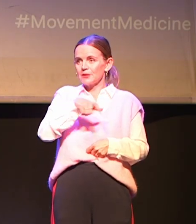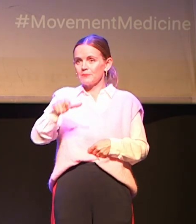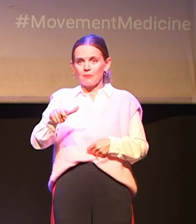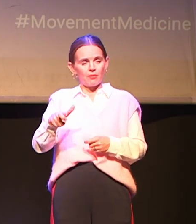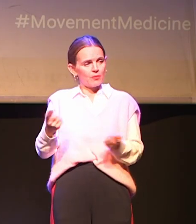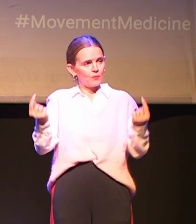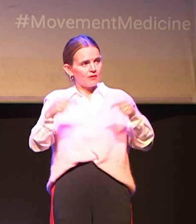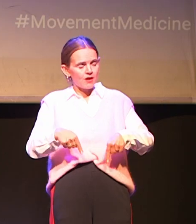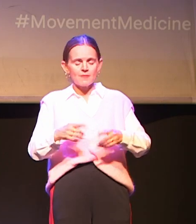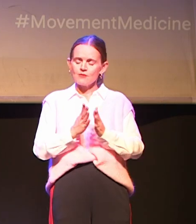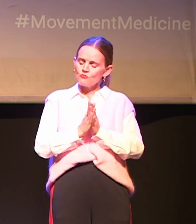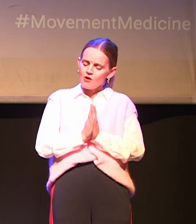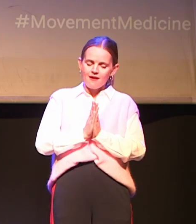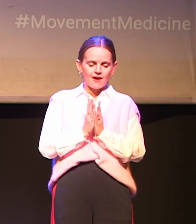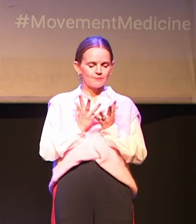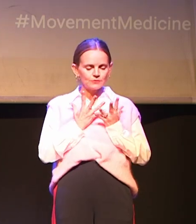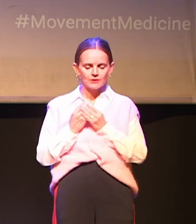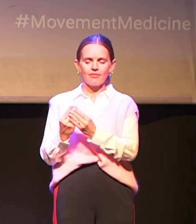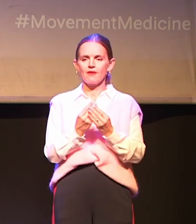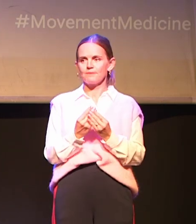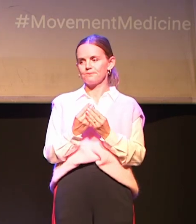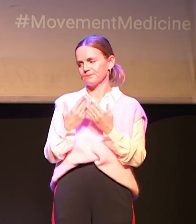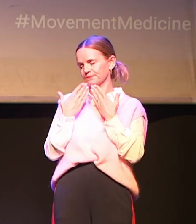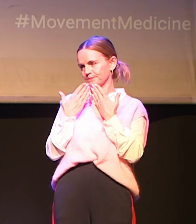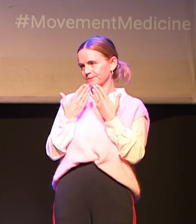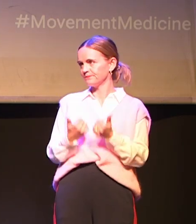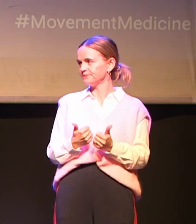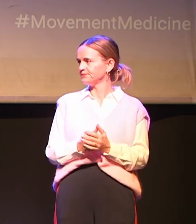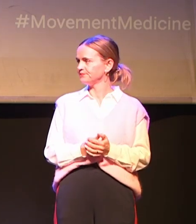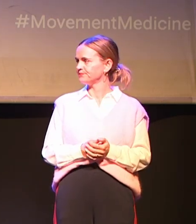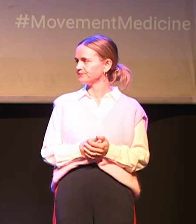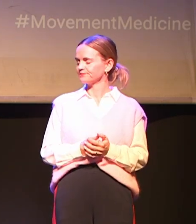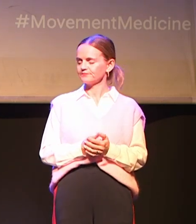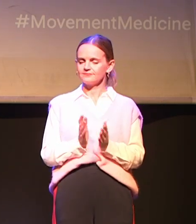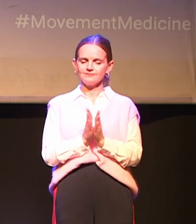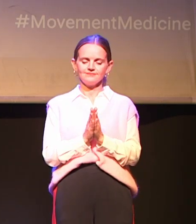prayer mat and do what is needed to be done. Ashe.